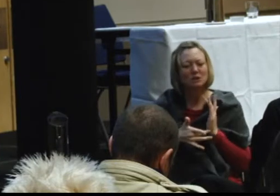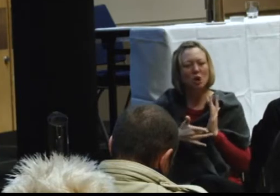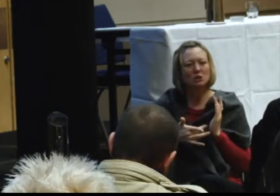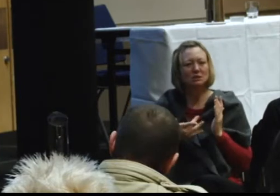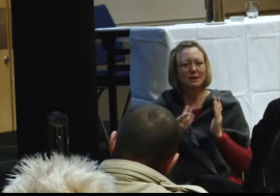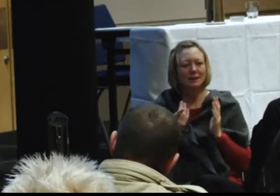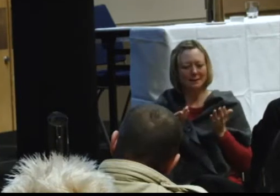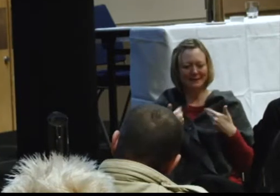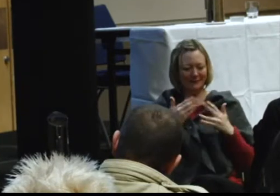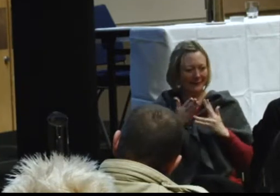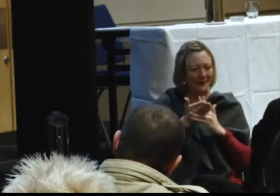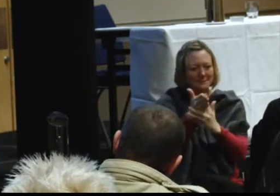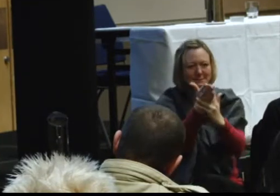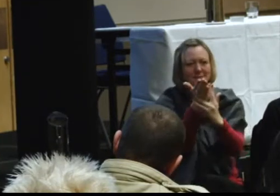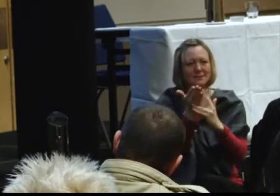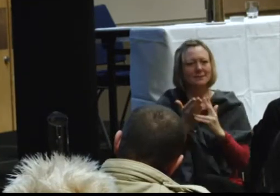they can see what